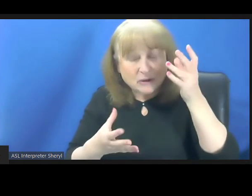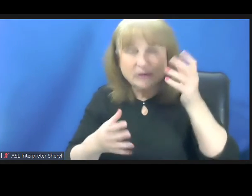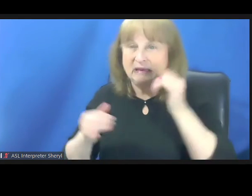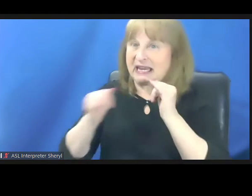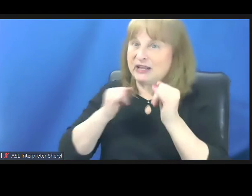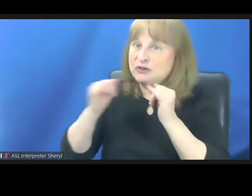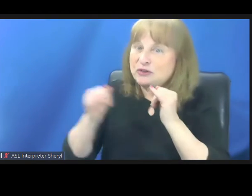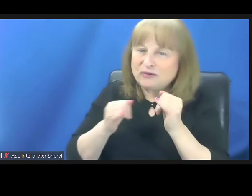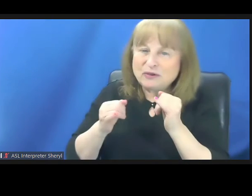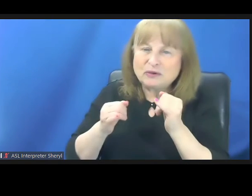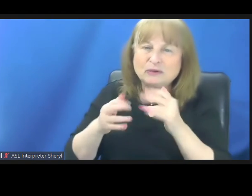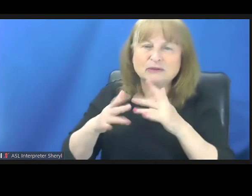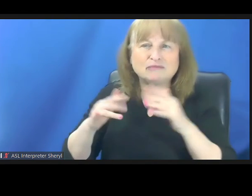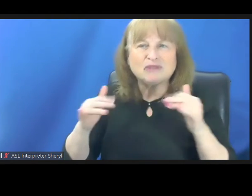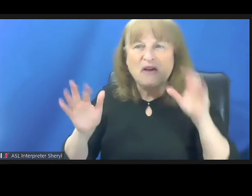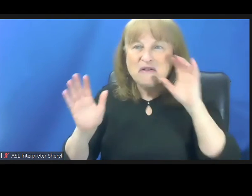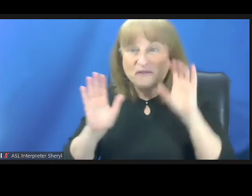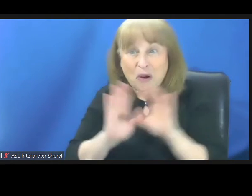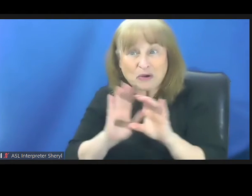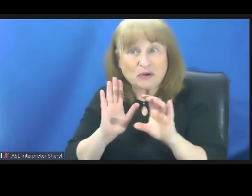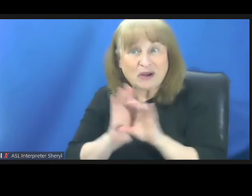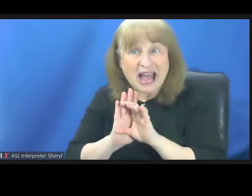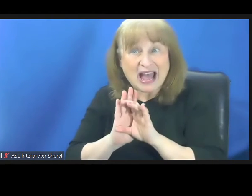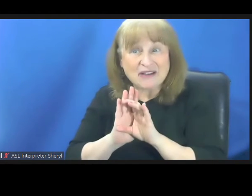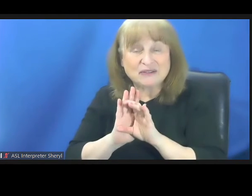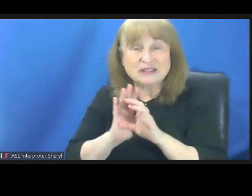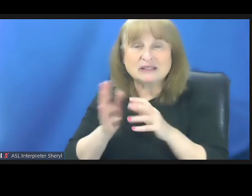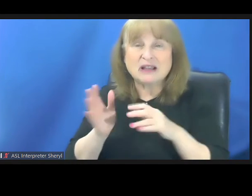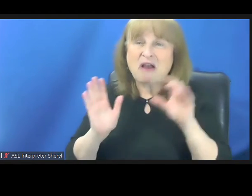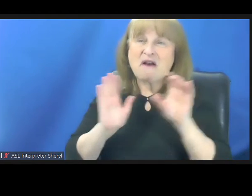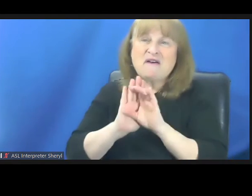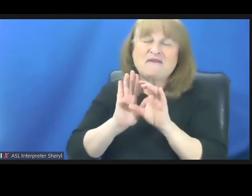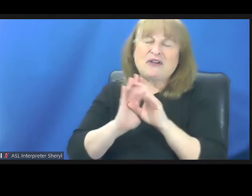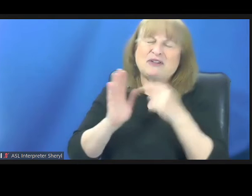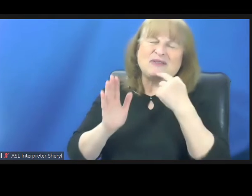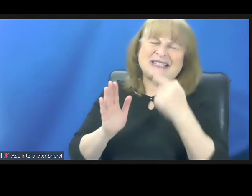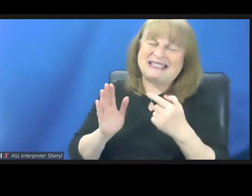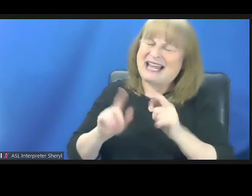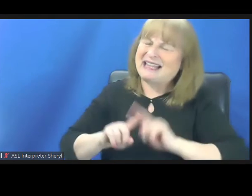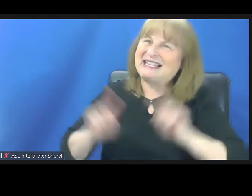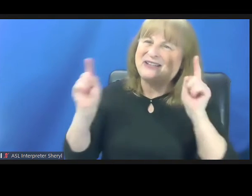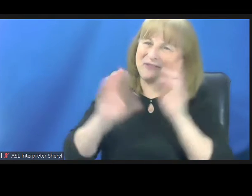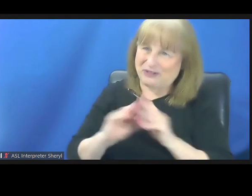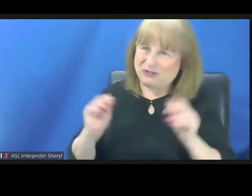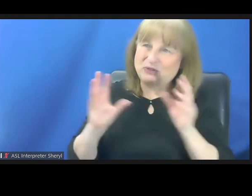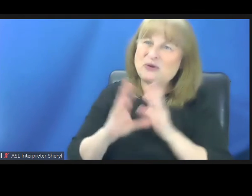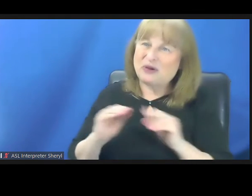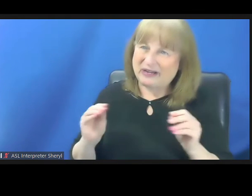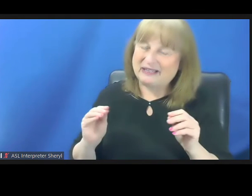interviews, you have photographs. I mean, photographs tell a different story.